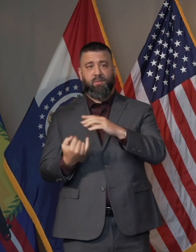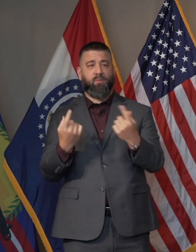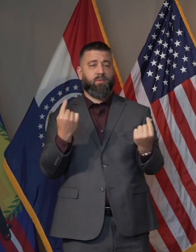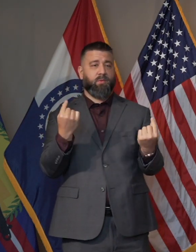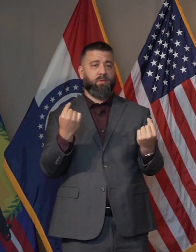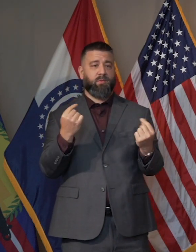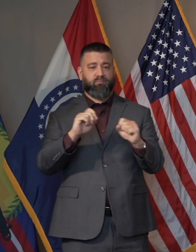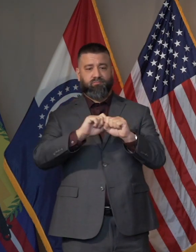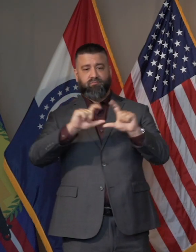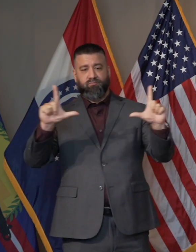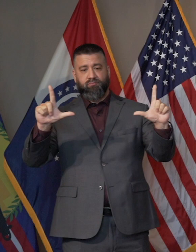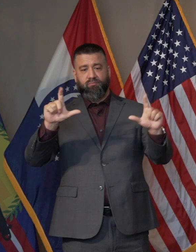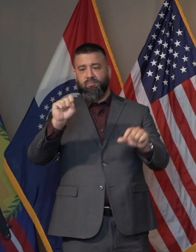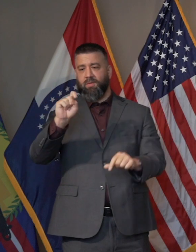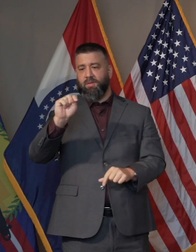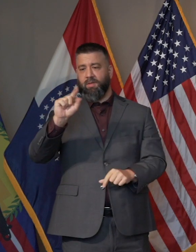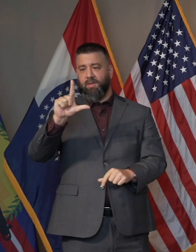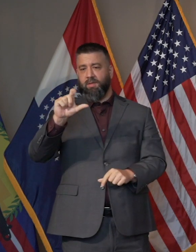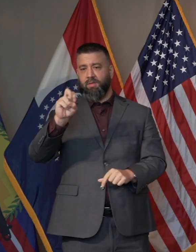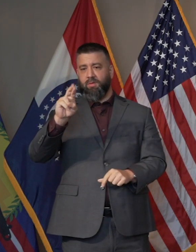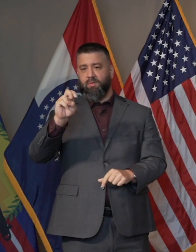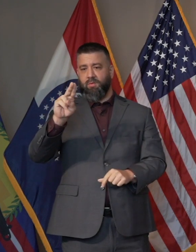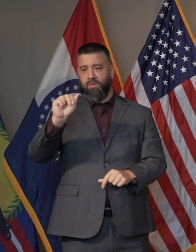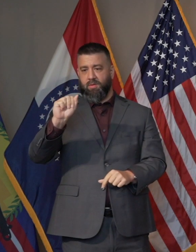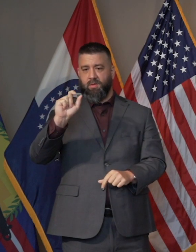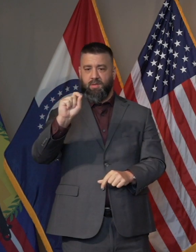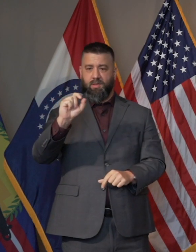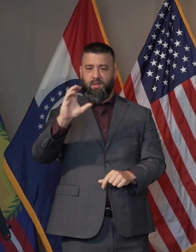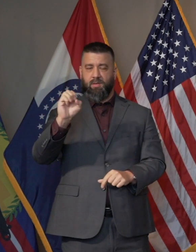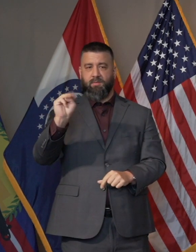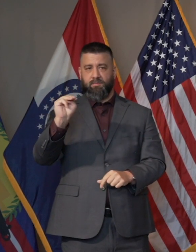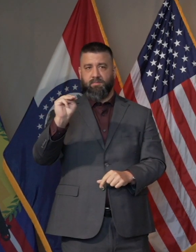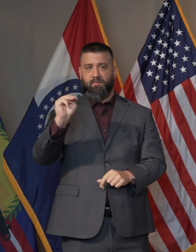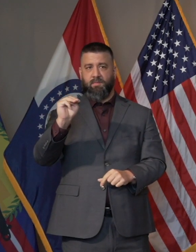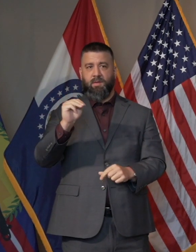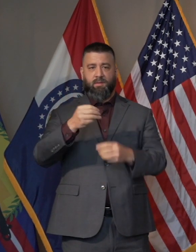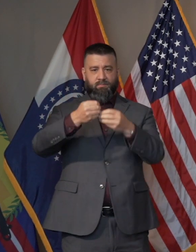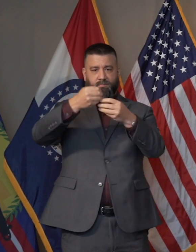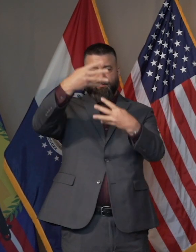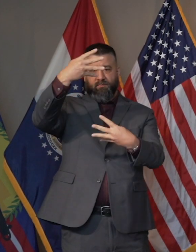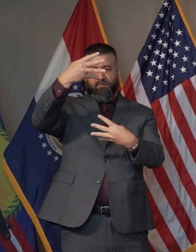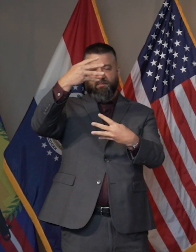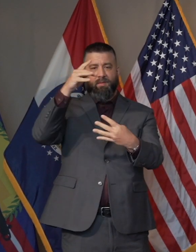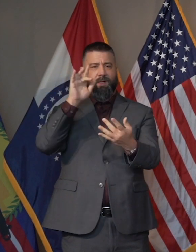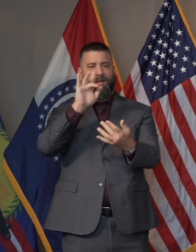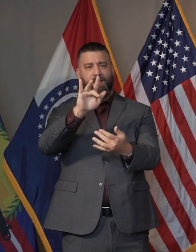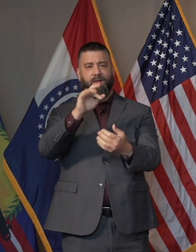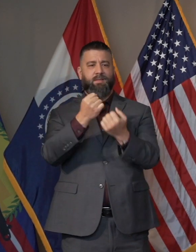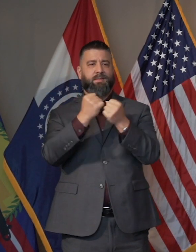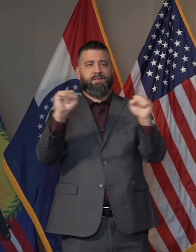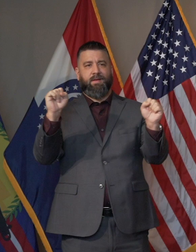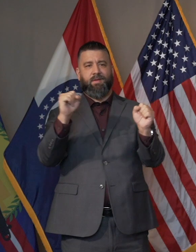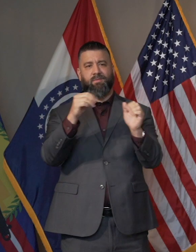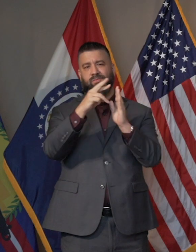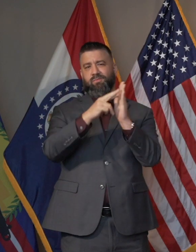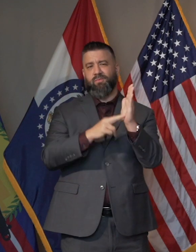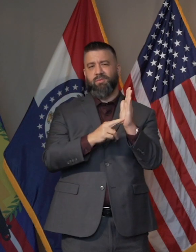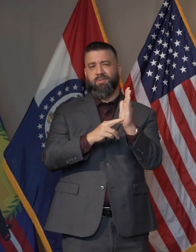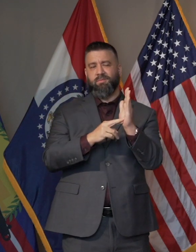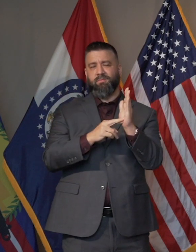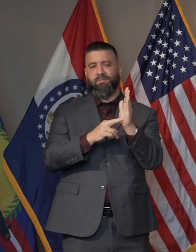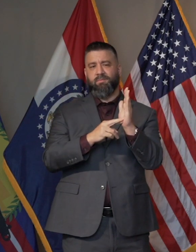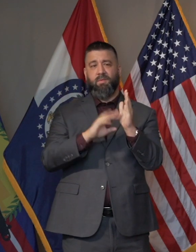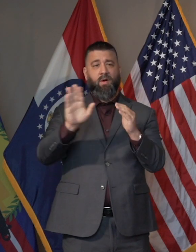to stlcorona.com and click on our Safety Guidelines tab. And all the instructions that you need